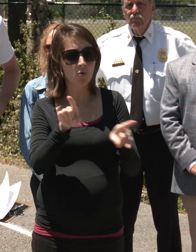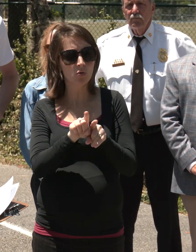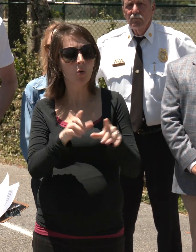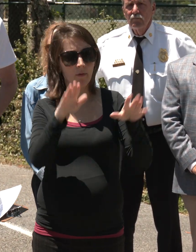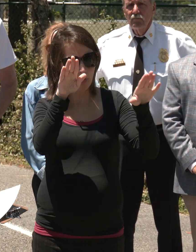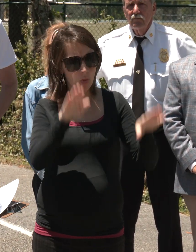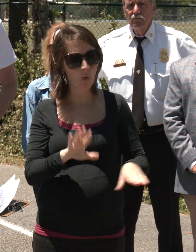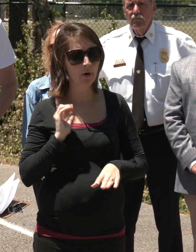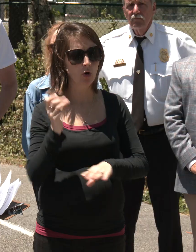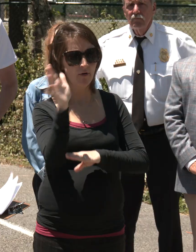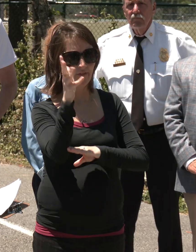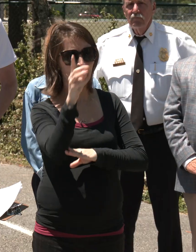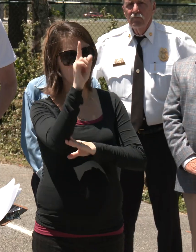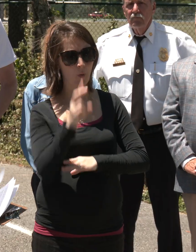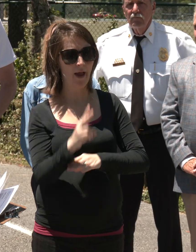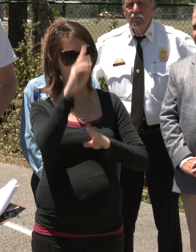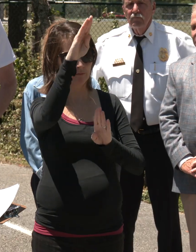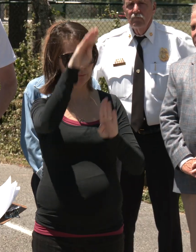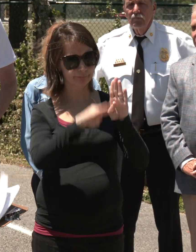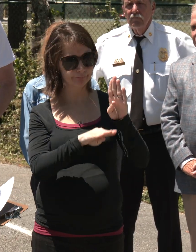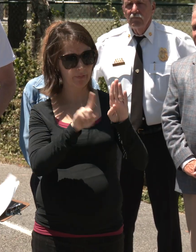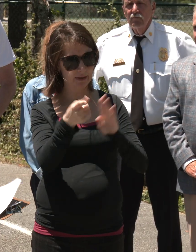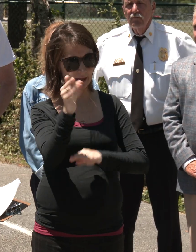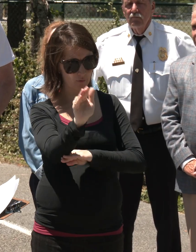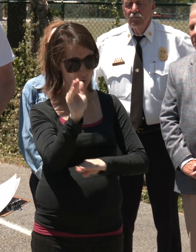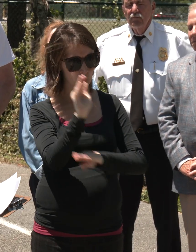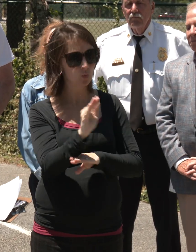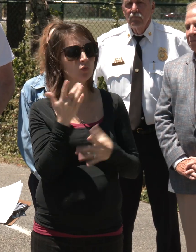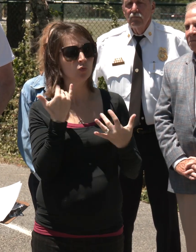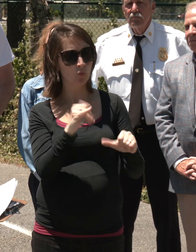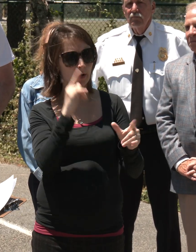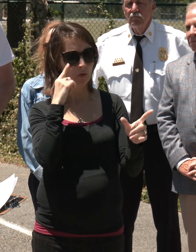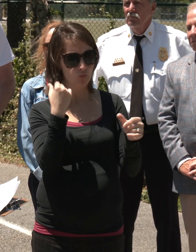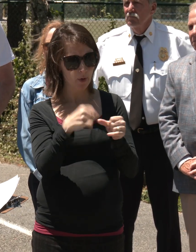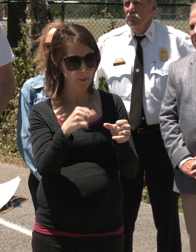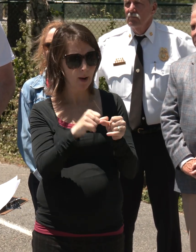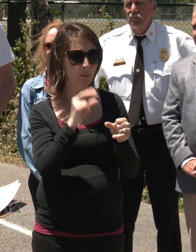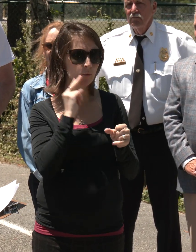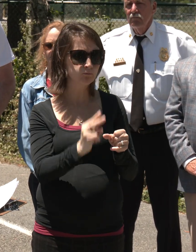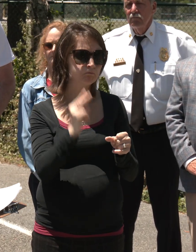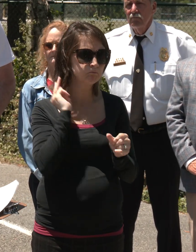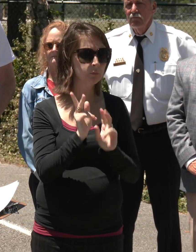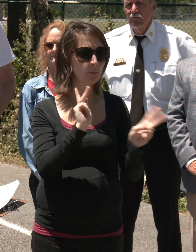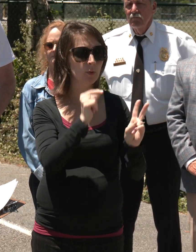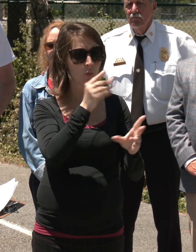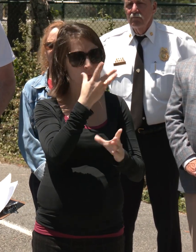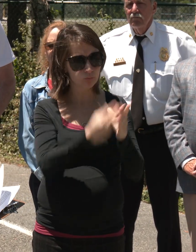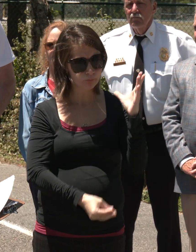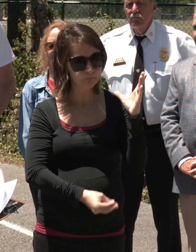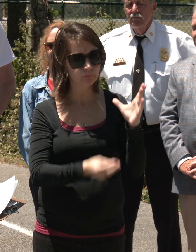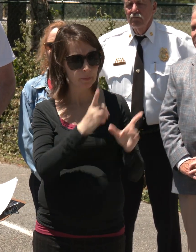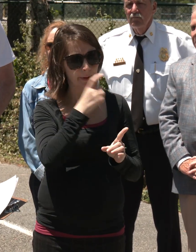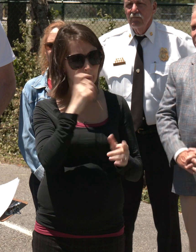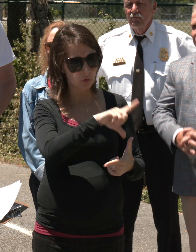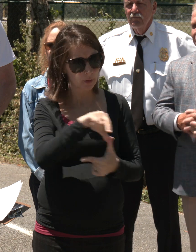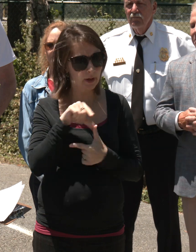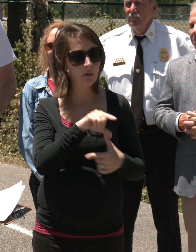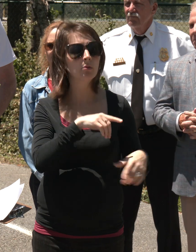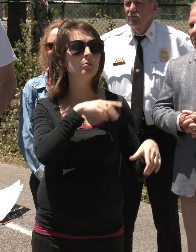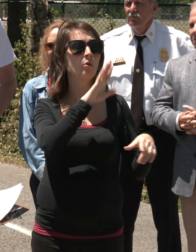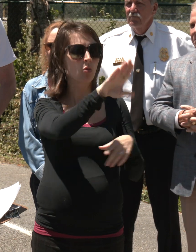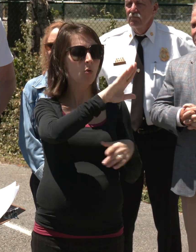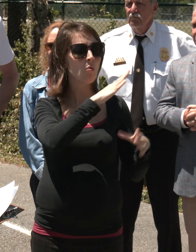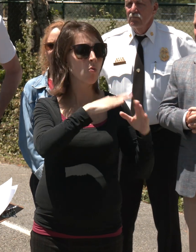our flags to half-mast this afternoon to remember those who've lost their lives, lost their